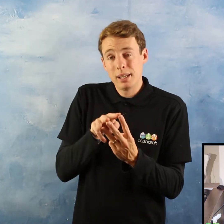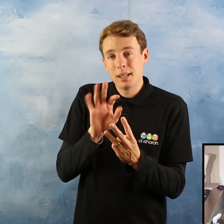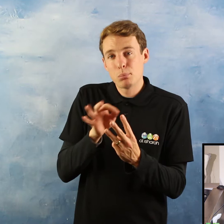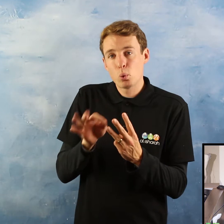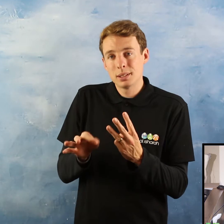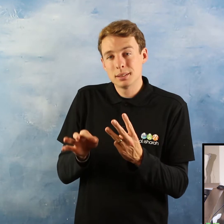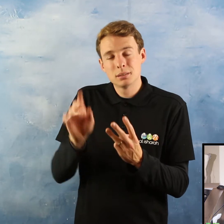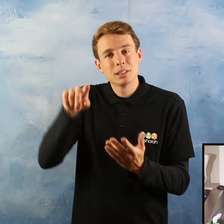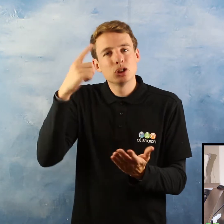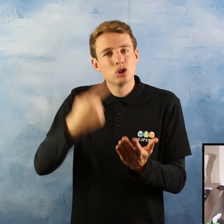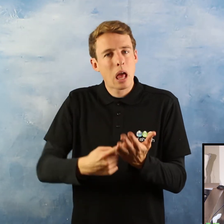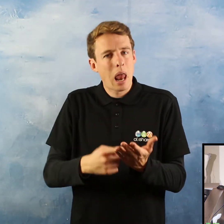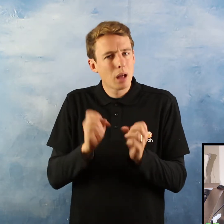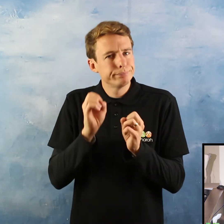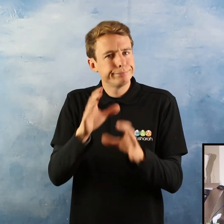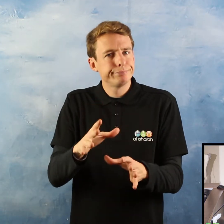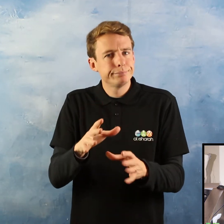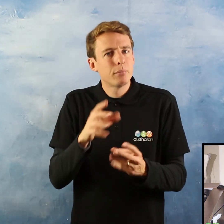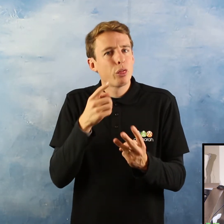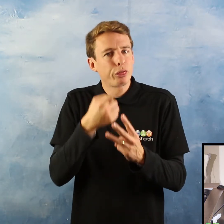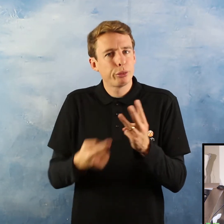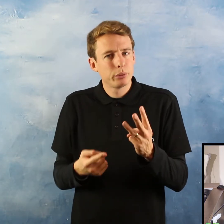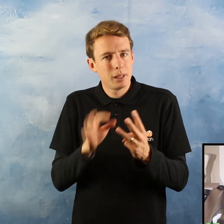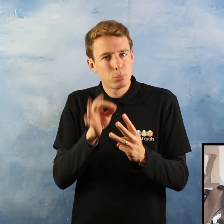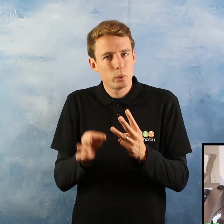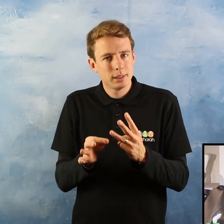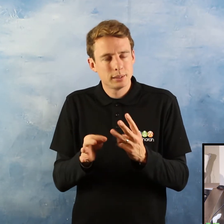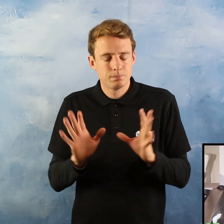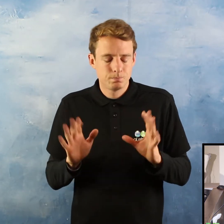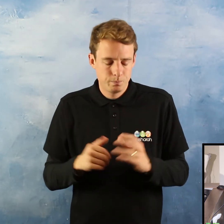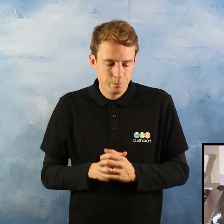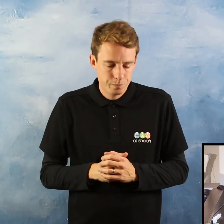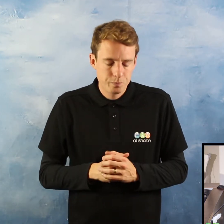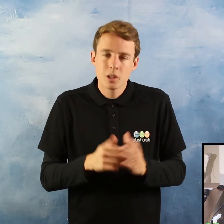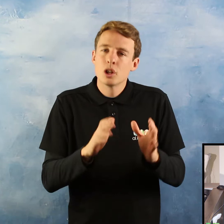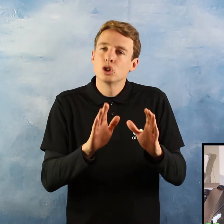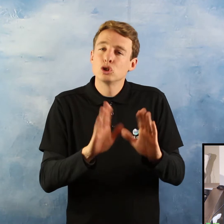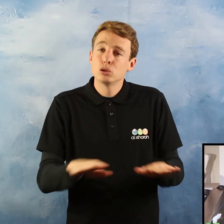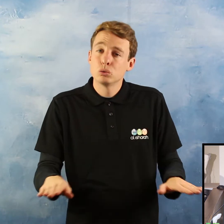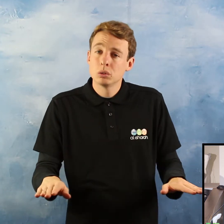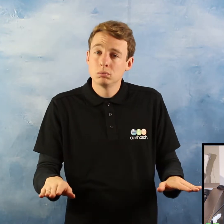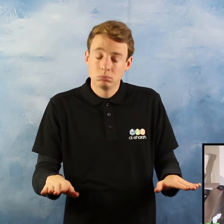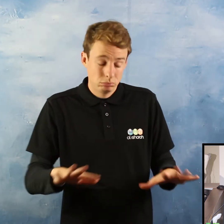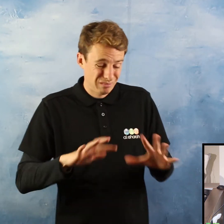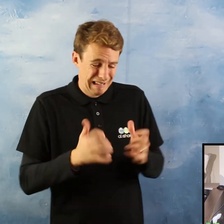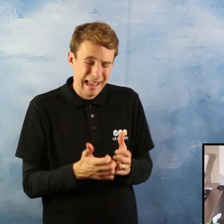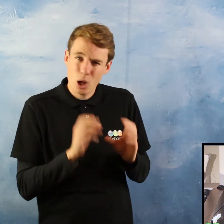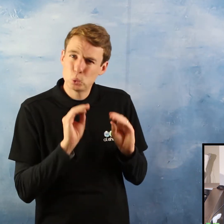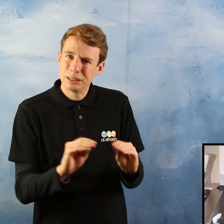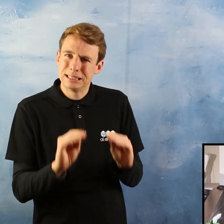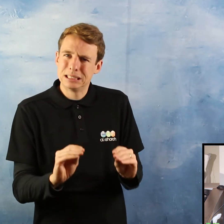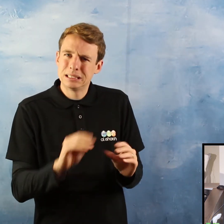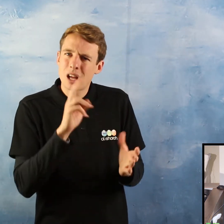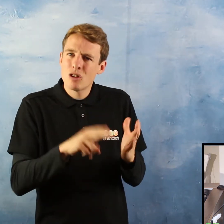more points, inshallah. First of all, how do we teach our children about haram? So this